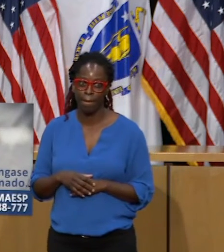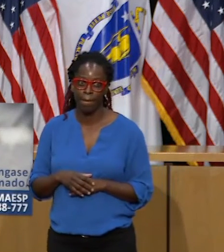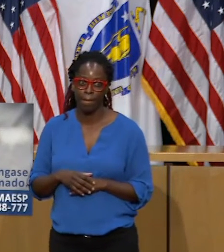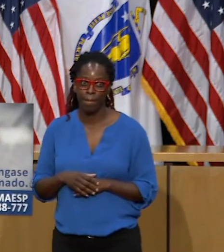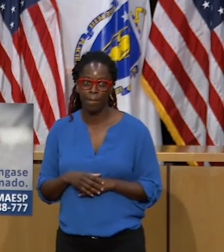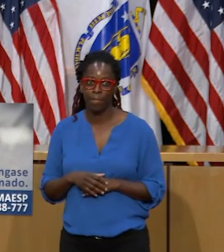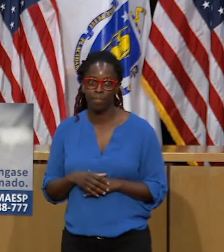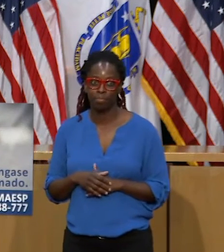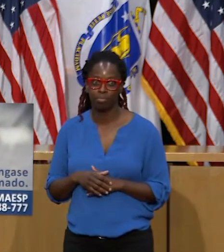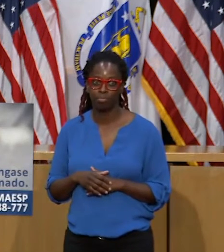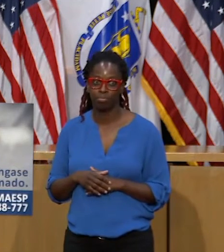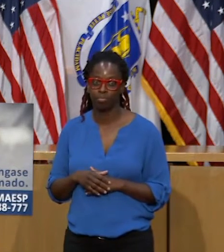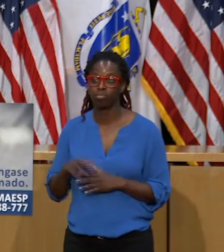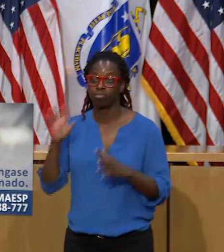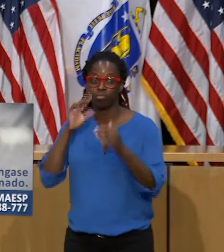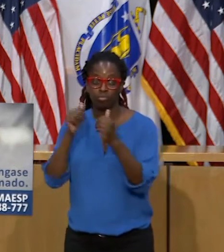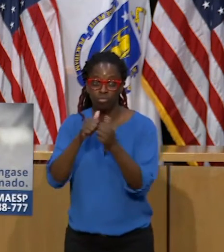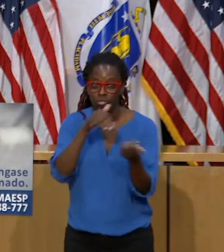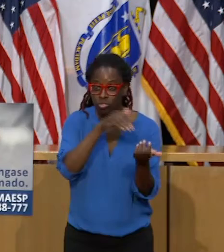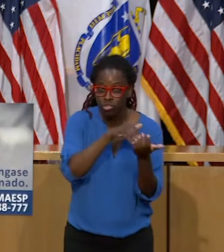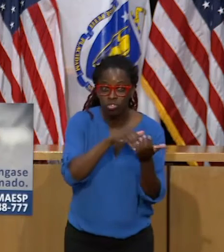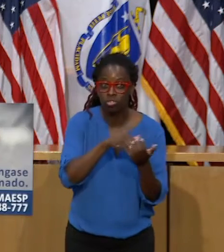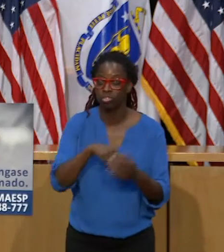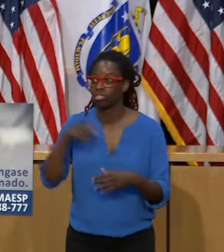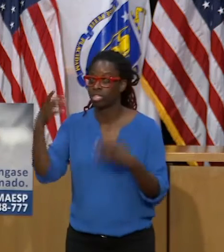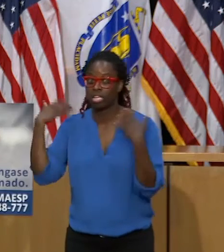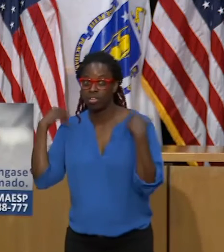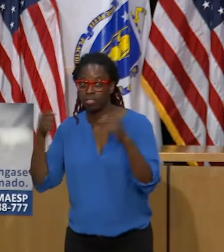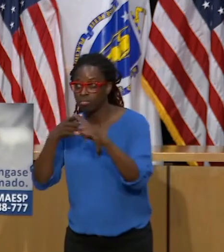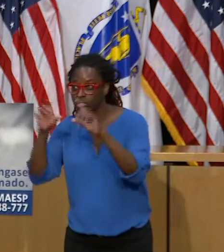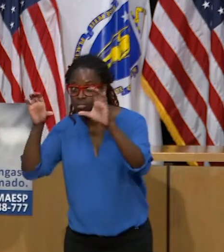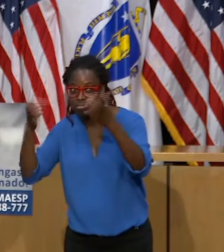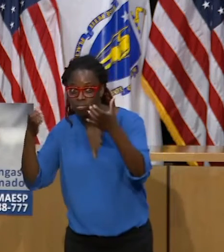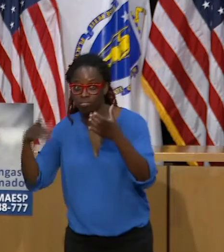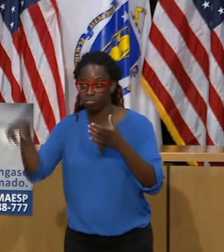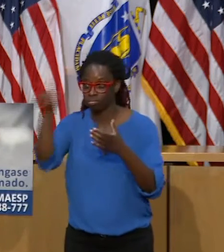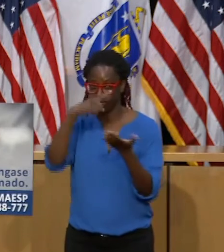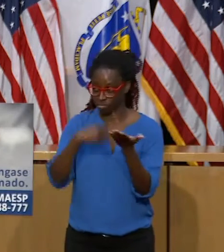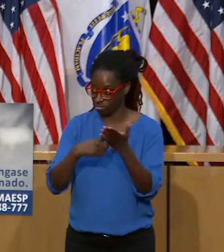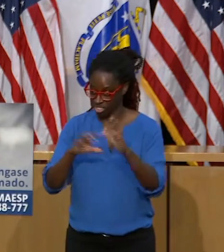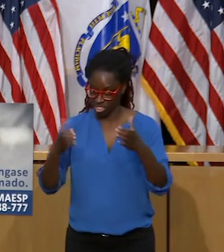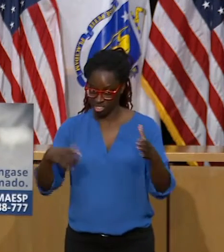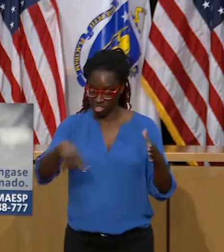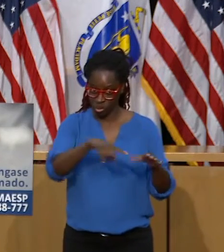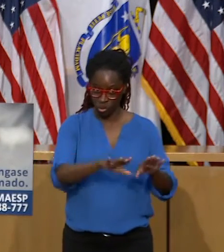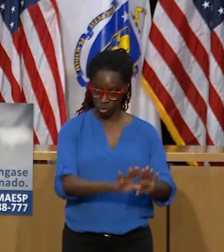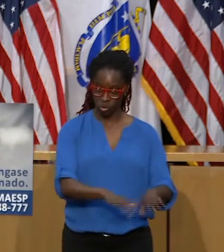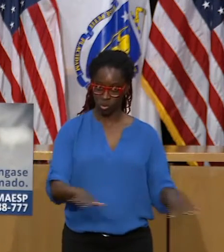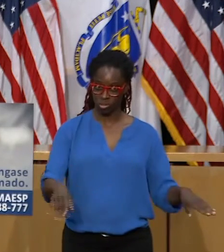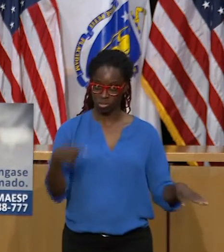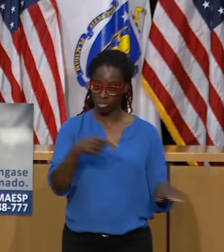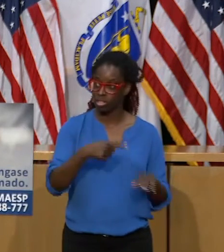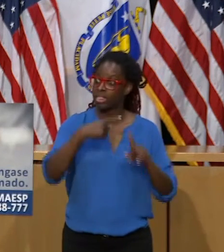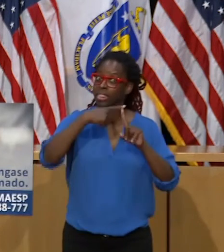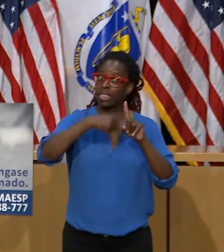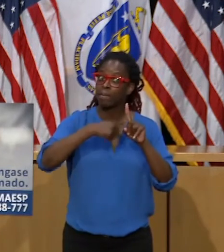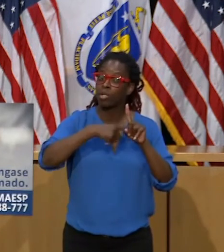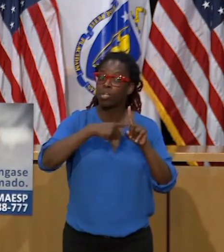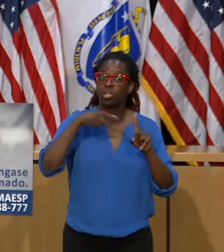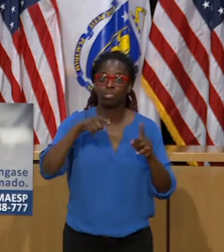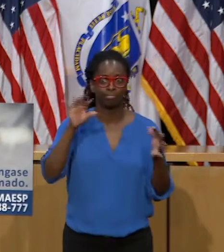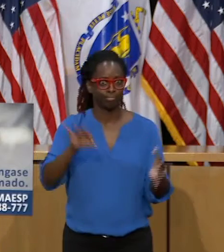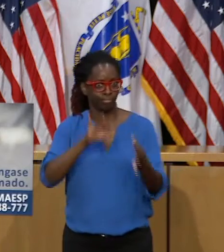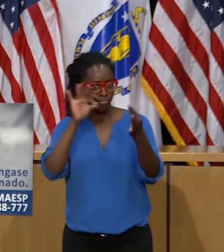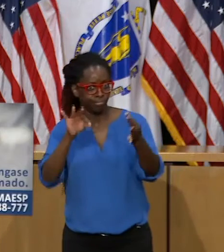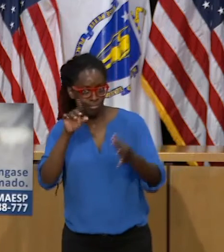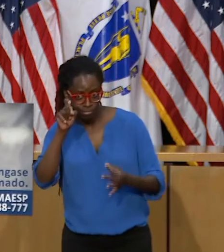got from the folks in the healthcare community was, with respect to kids, temperature checks will actually provide people with a